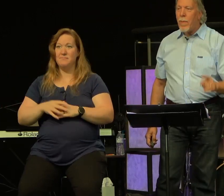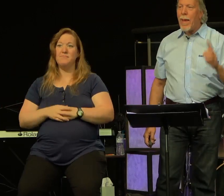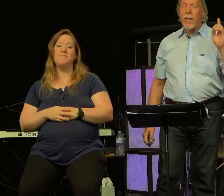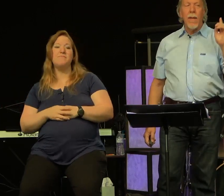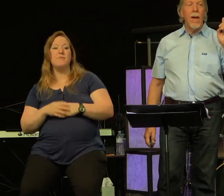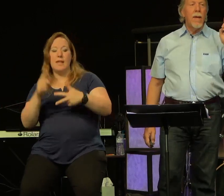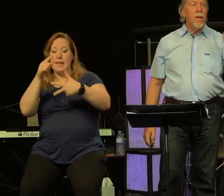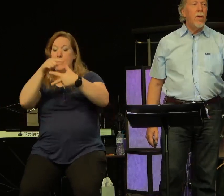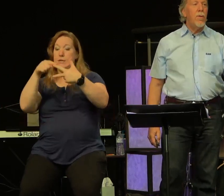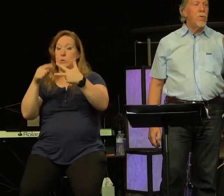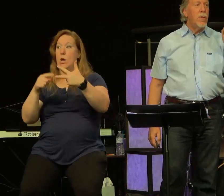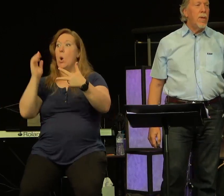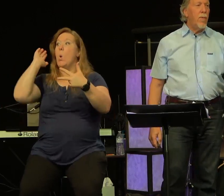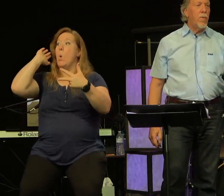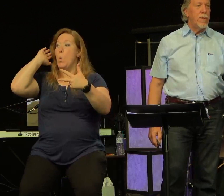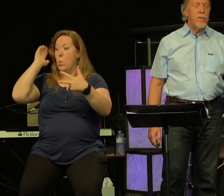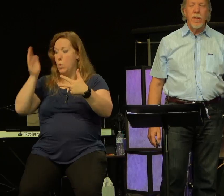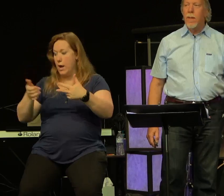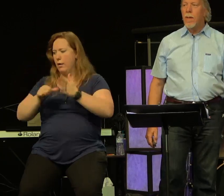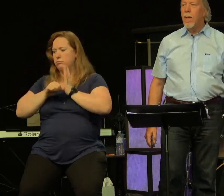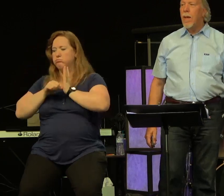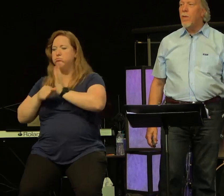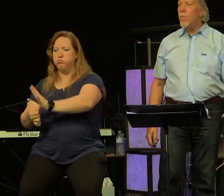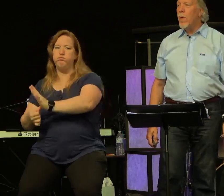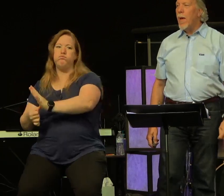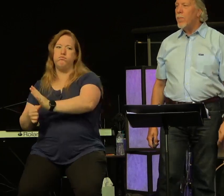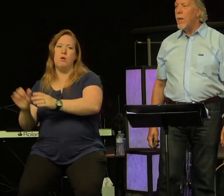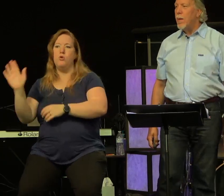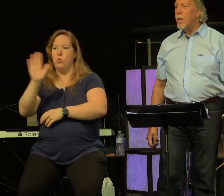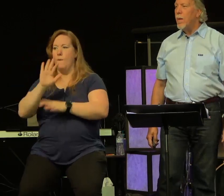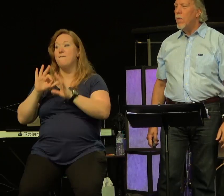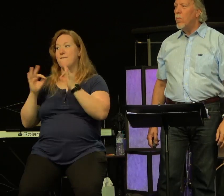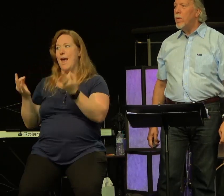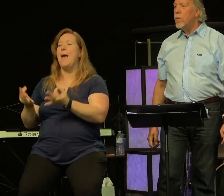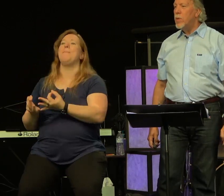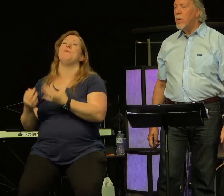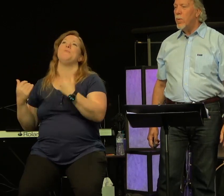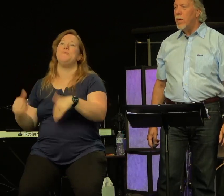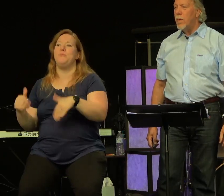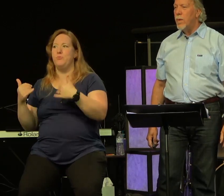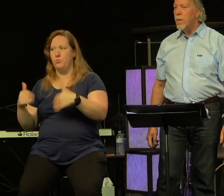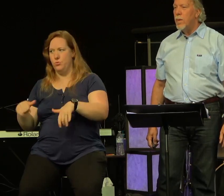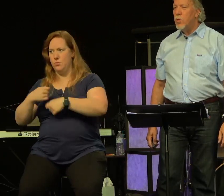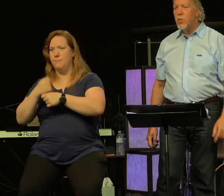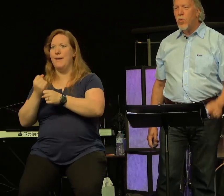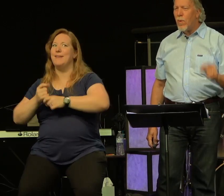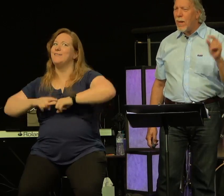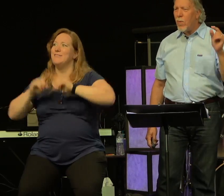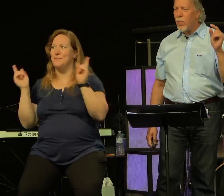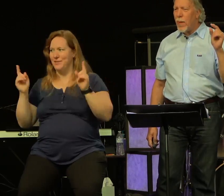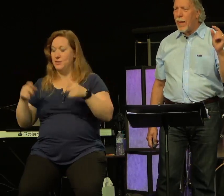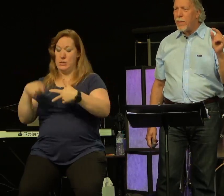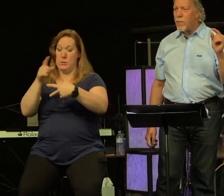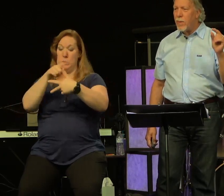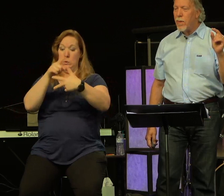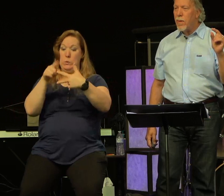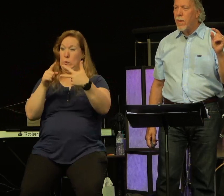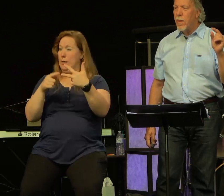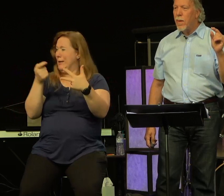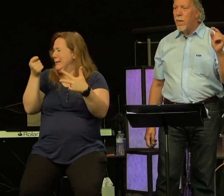that'll make a huge difference in your family with your children. Just three little